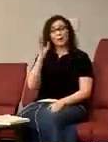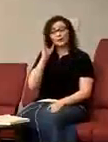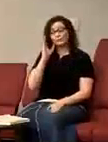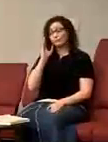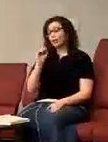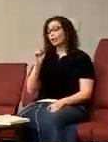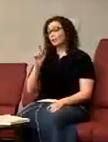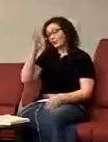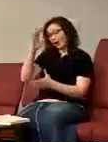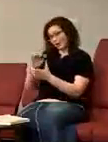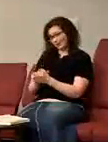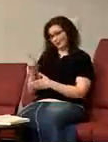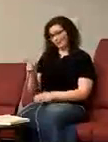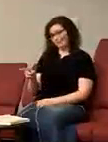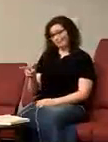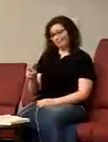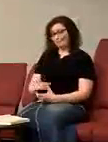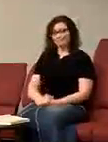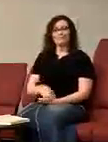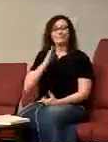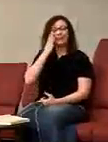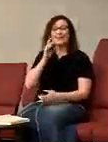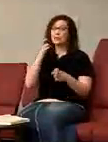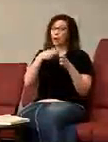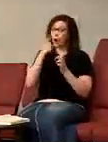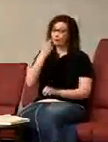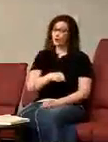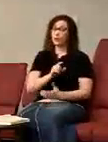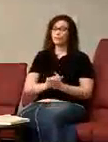that's going to be hard for you. And you think about it,